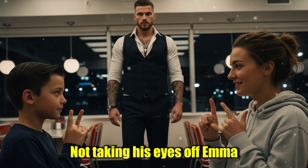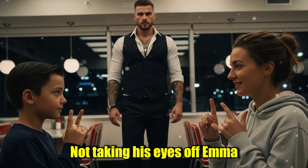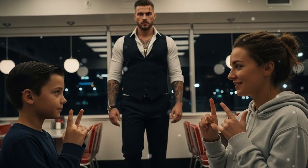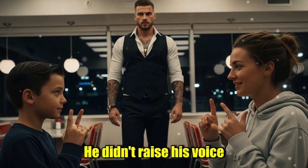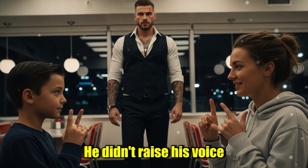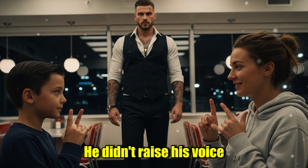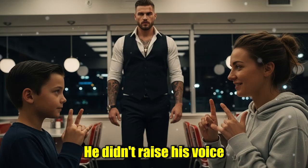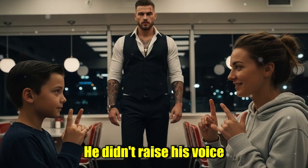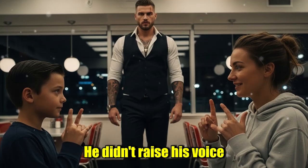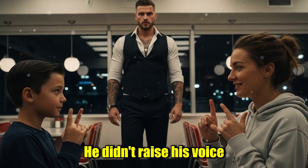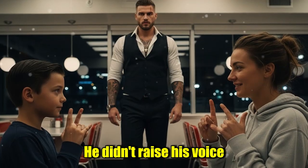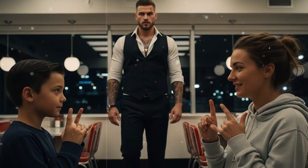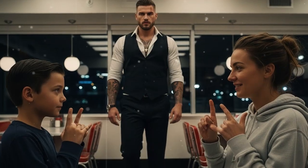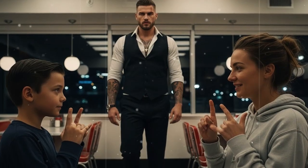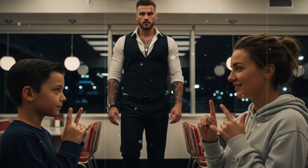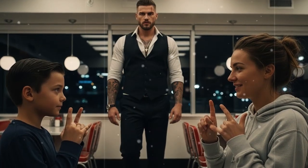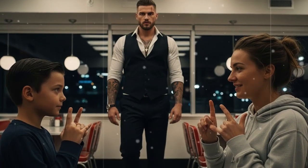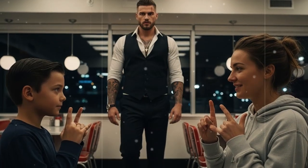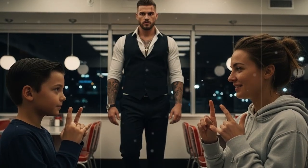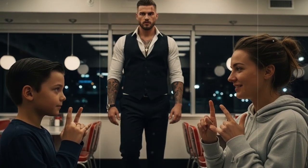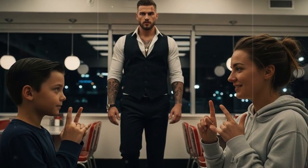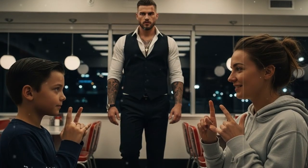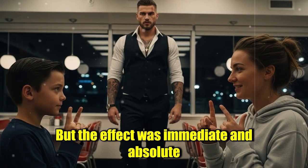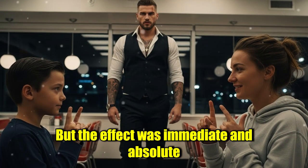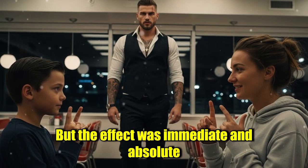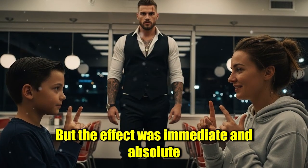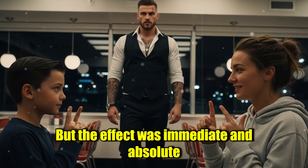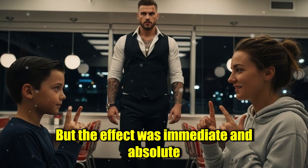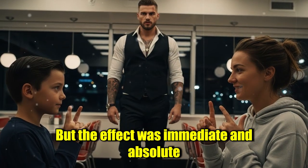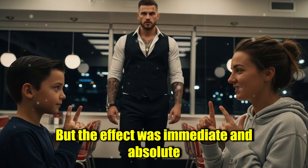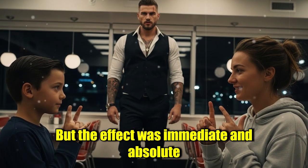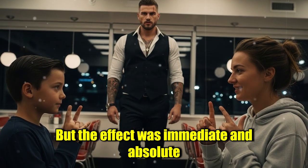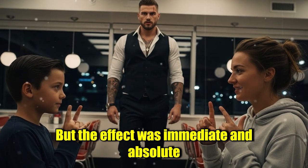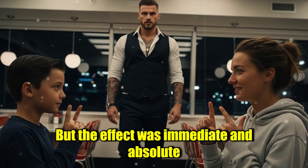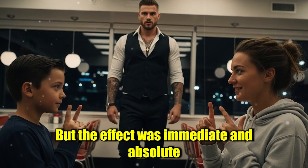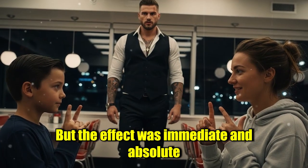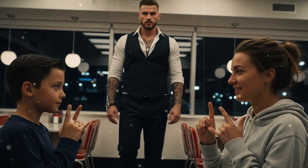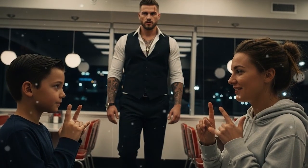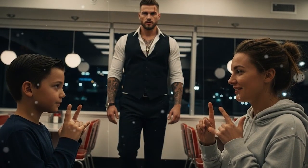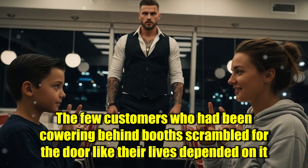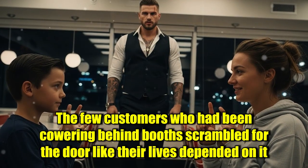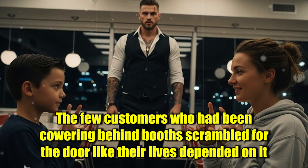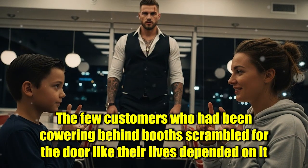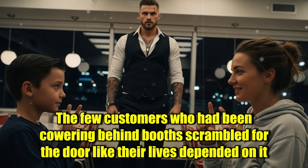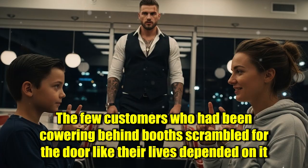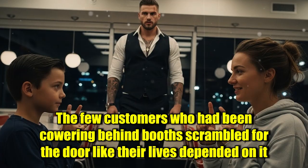Emma. He didn't raise his voice, didn't shout or threaten, but the effect was immediate and absolute. The few customers who had